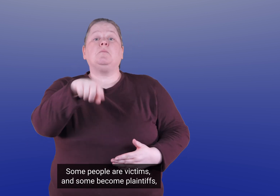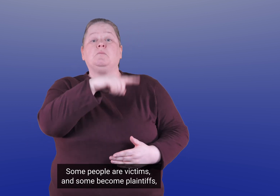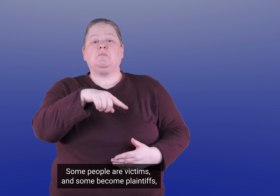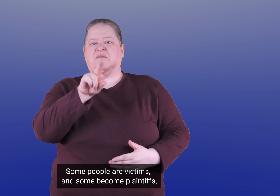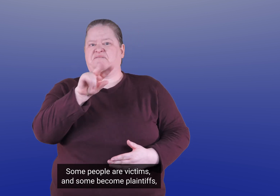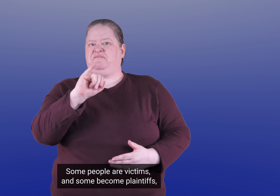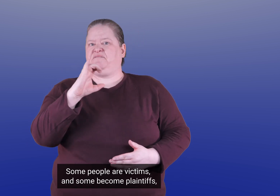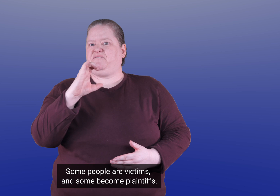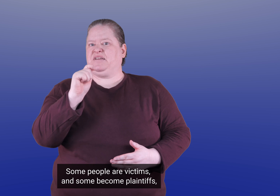Some people are victims,